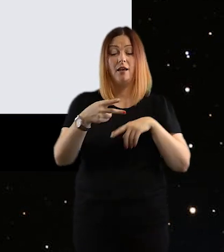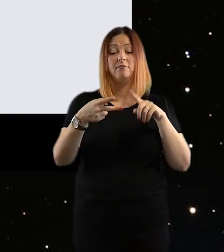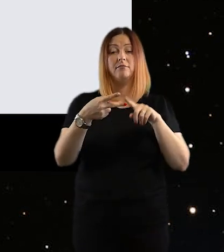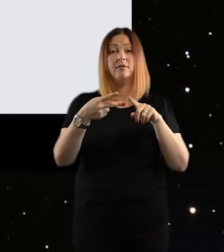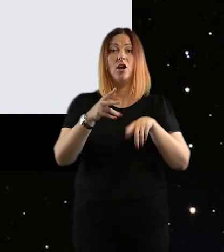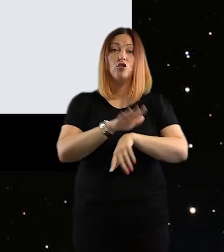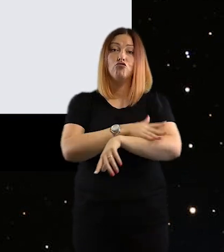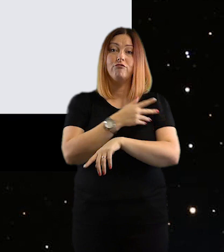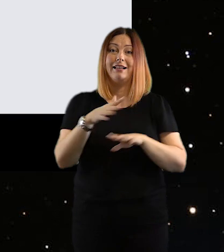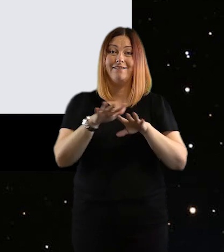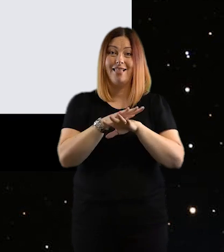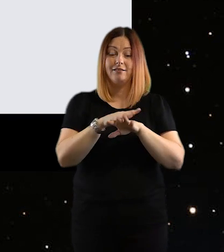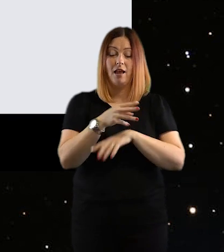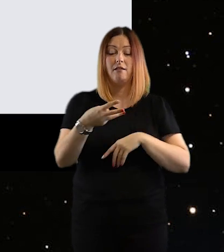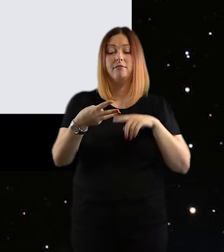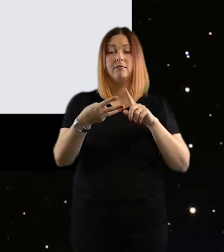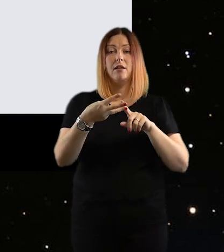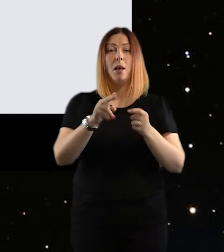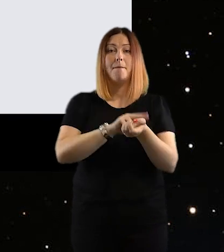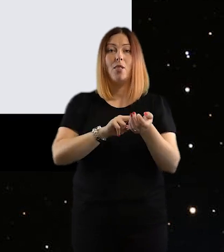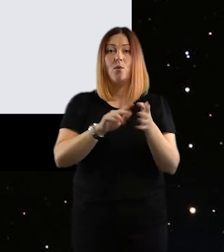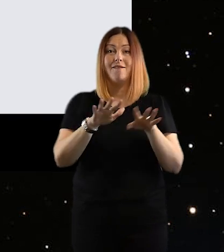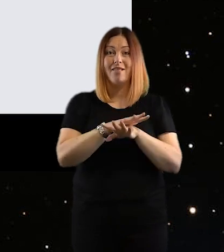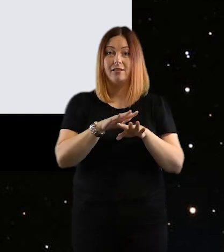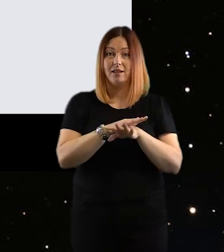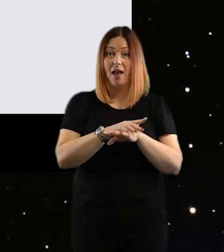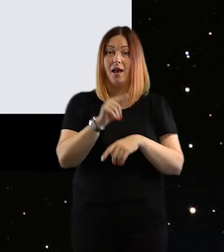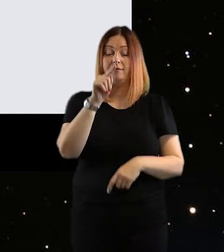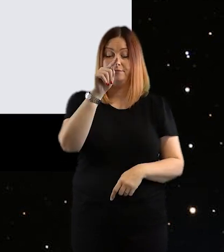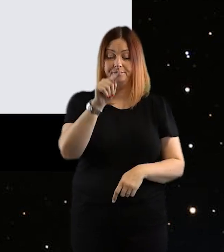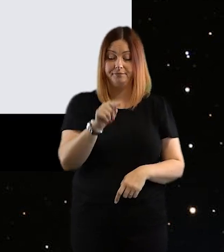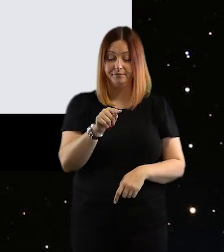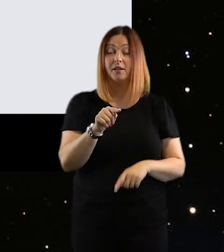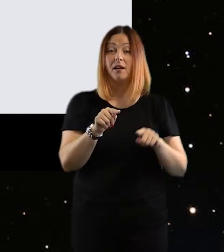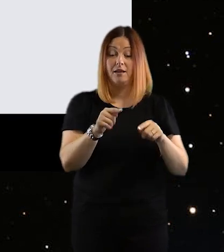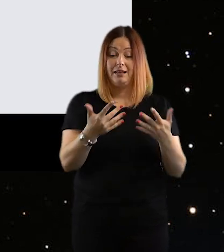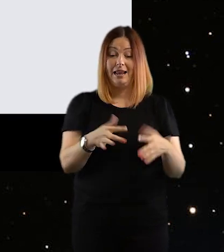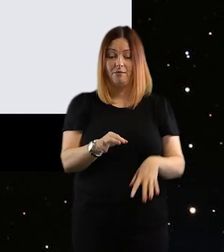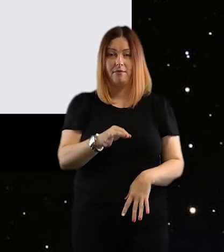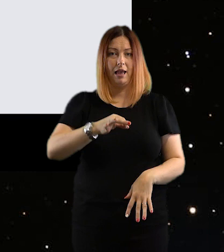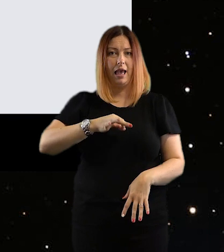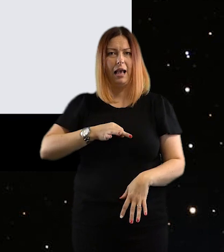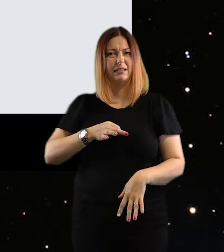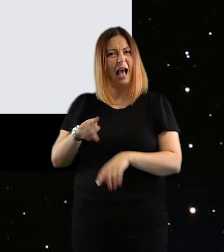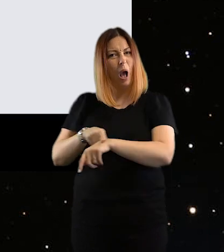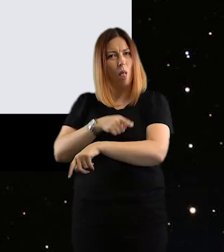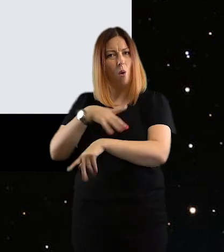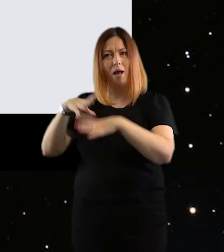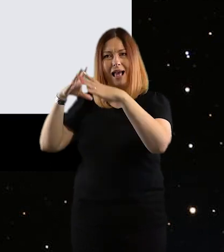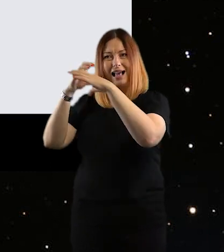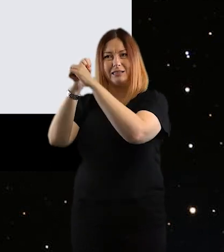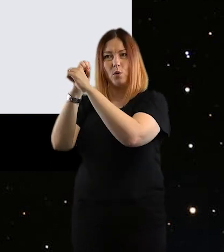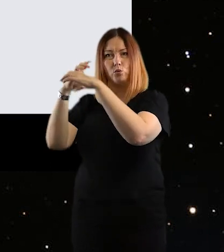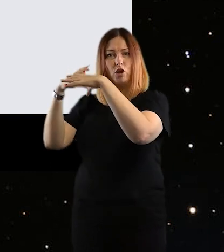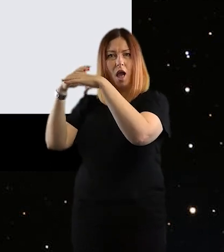blue. But it's also asking me how long do I want those exposure times to be. Now by default, it will set them all to